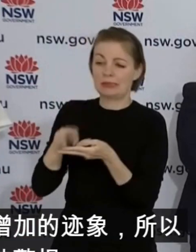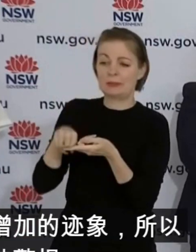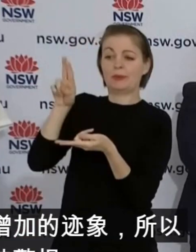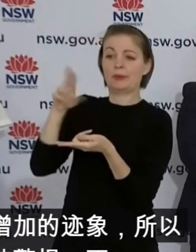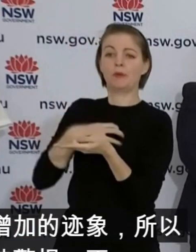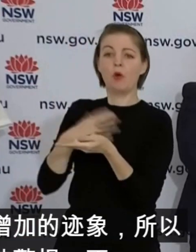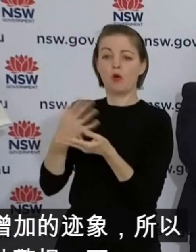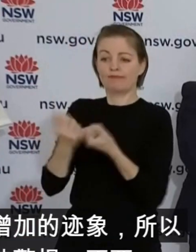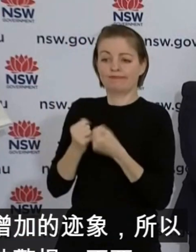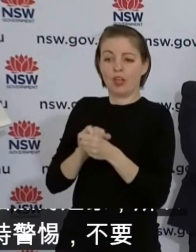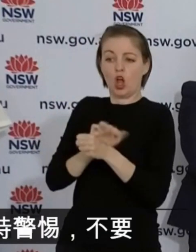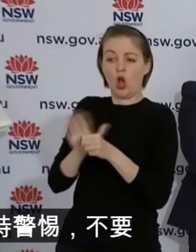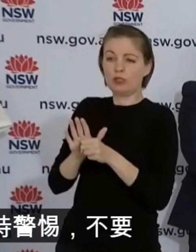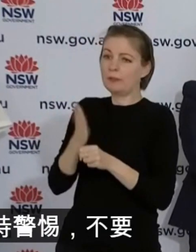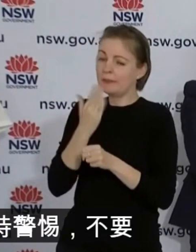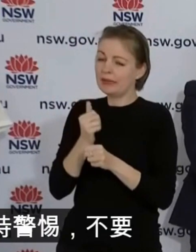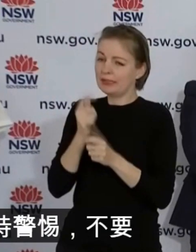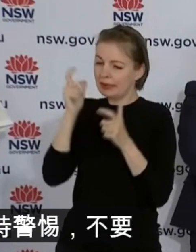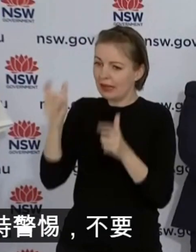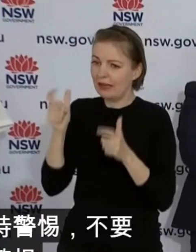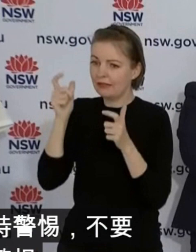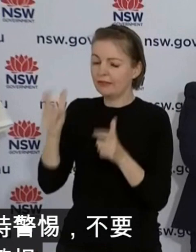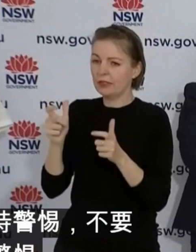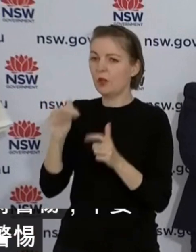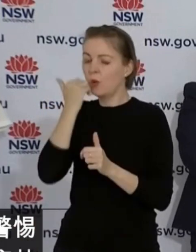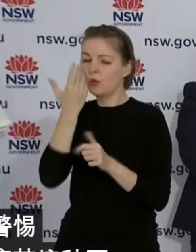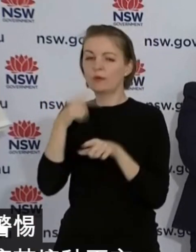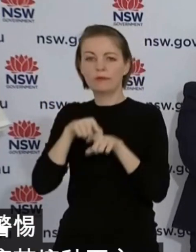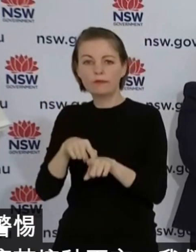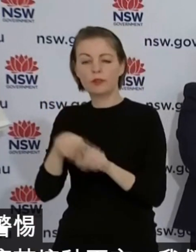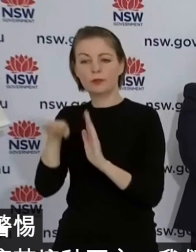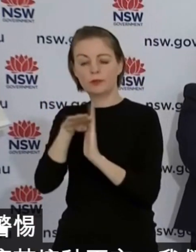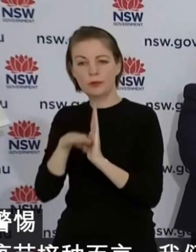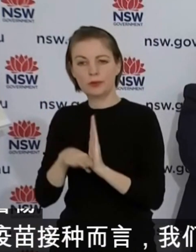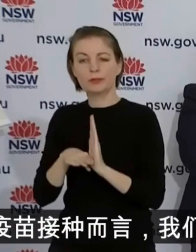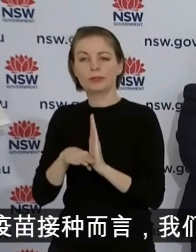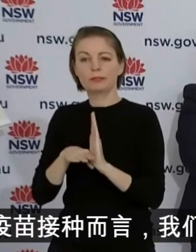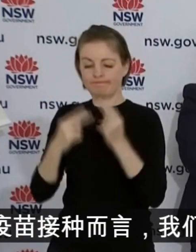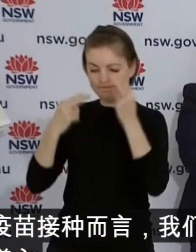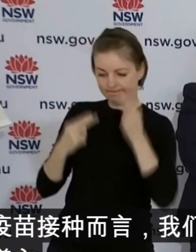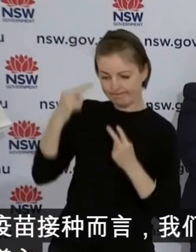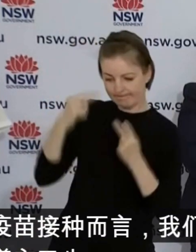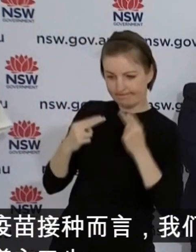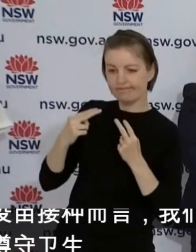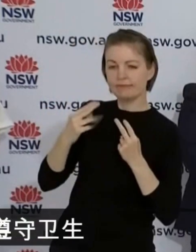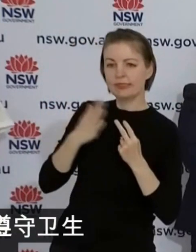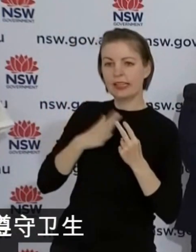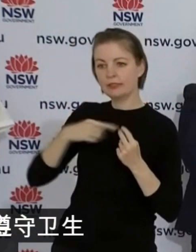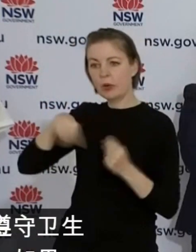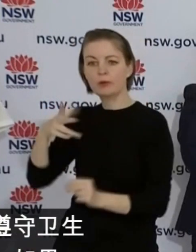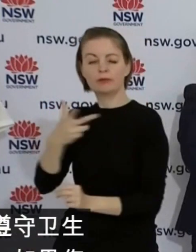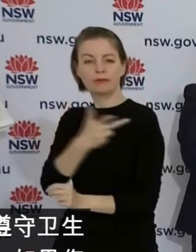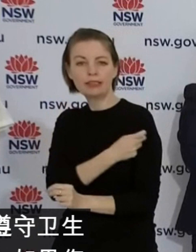be on alert. Do not let down your guard. We are doing incredibly well as far as vaccinations are concerned, but please follow the health